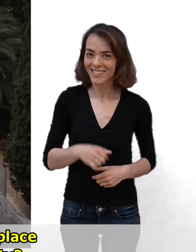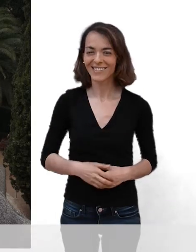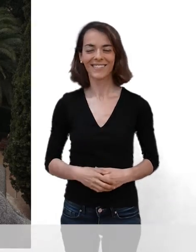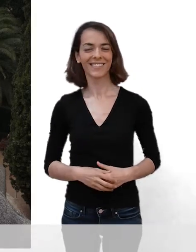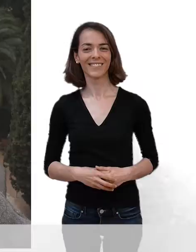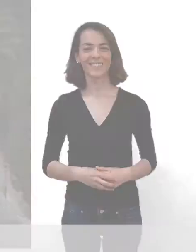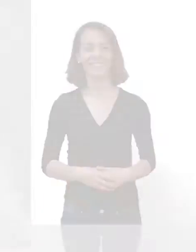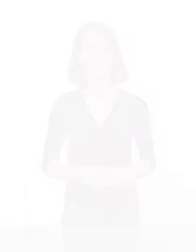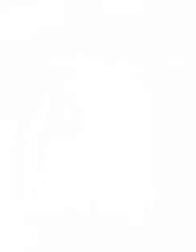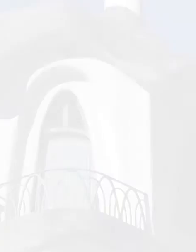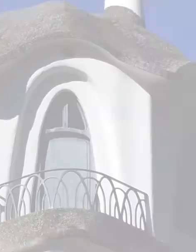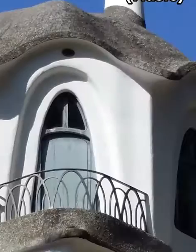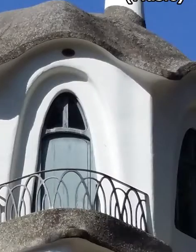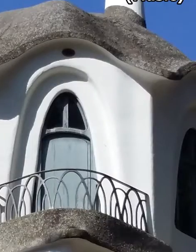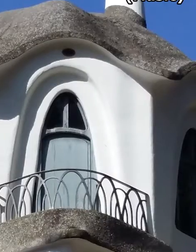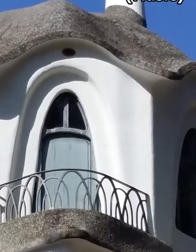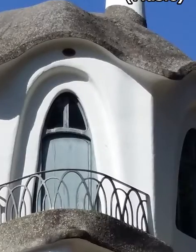sensuality?